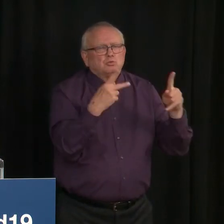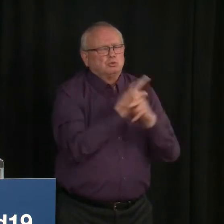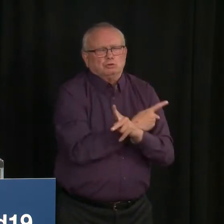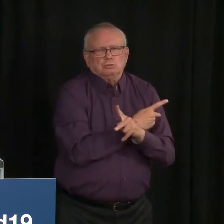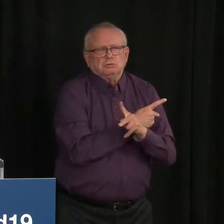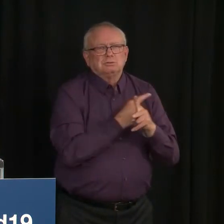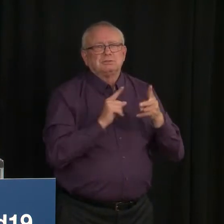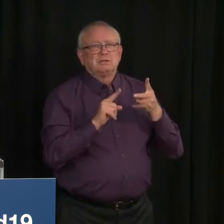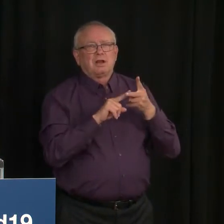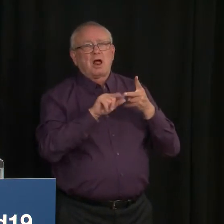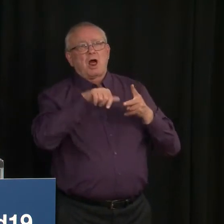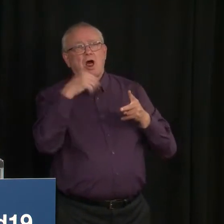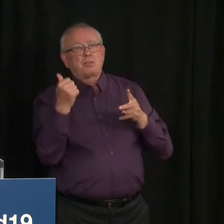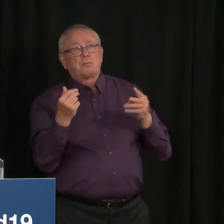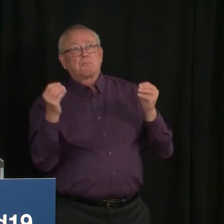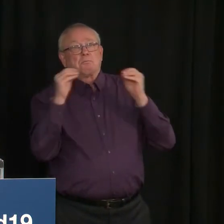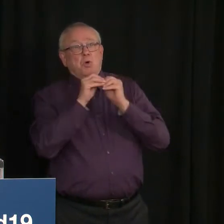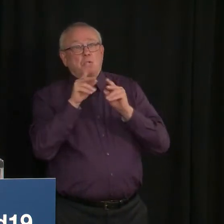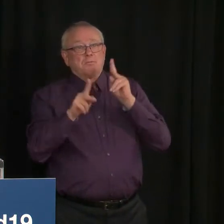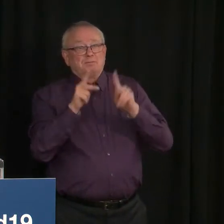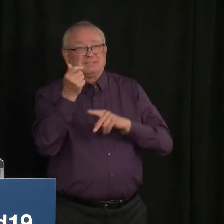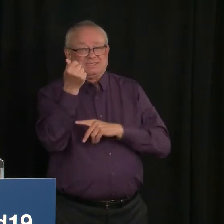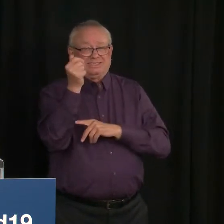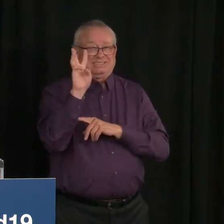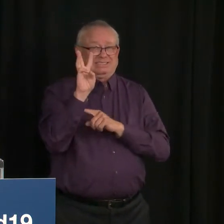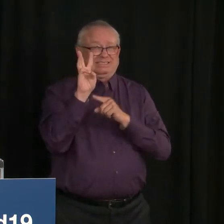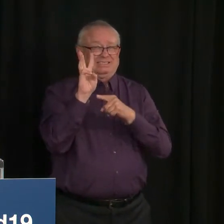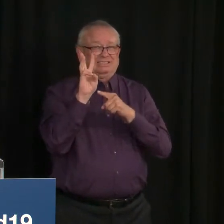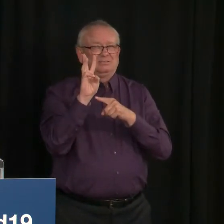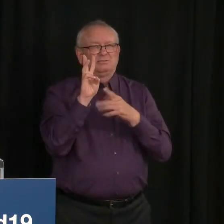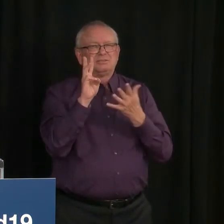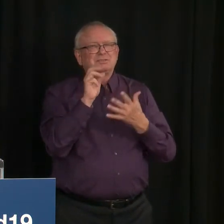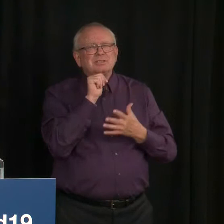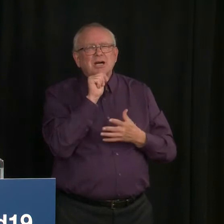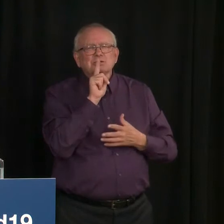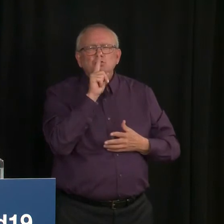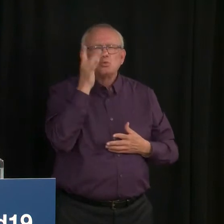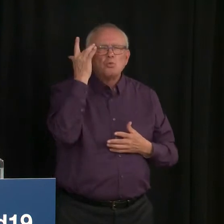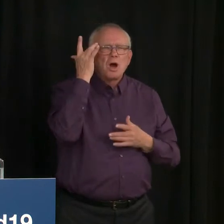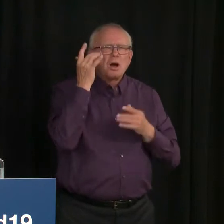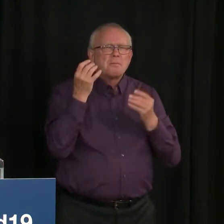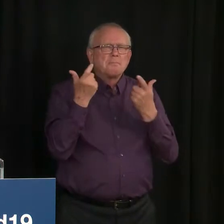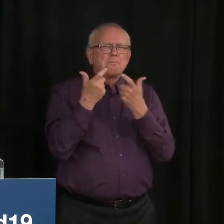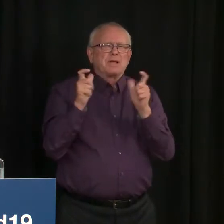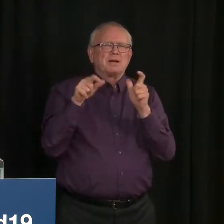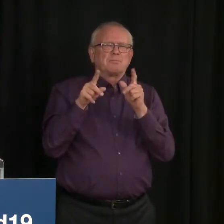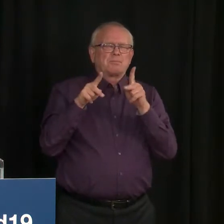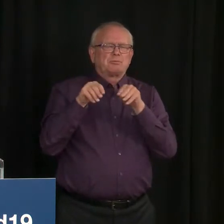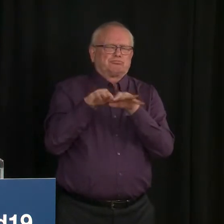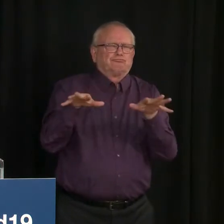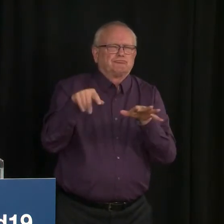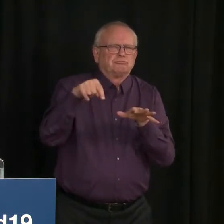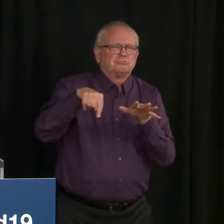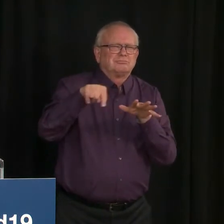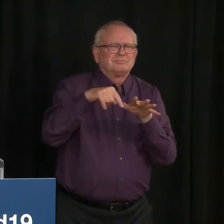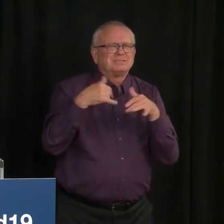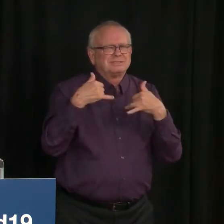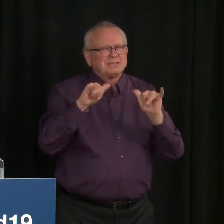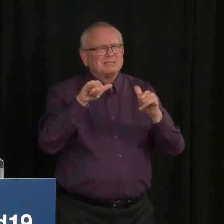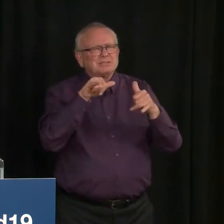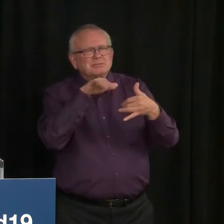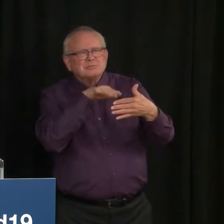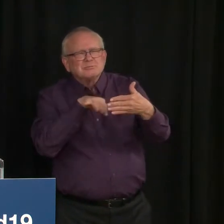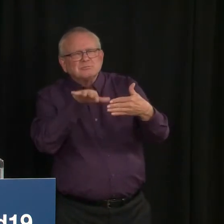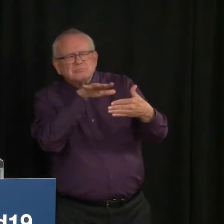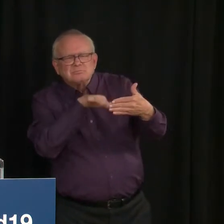but perhaps there had been some spread before the index case was identified. But the interesting thing about those 2